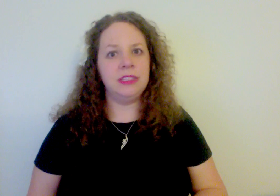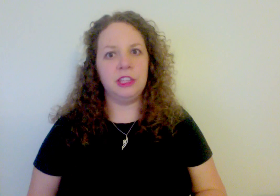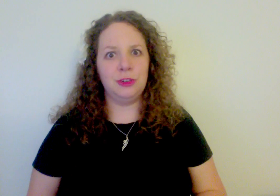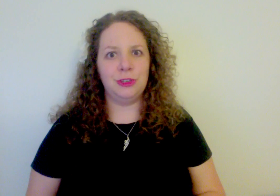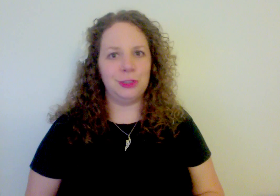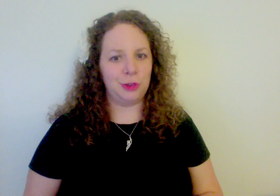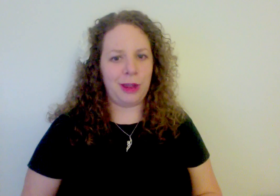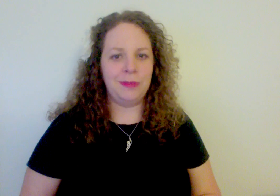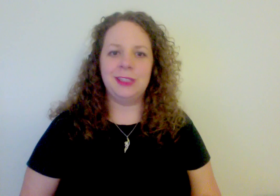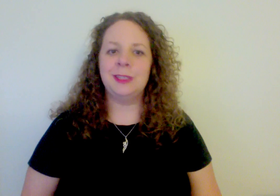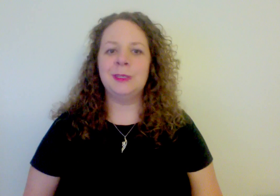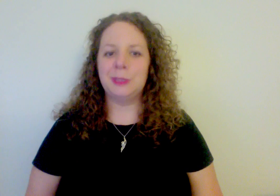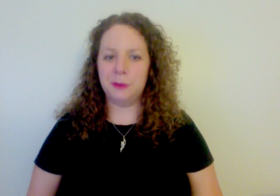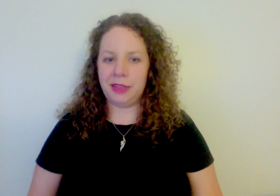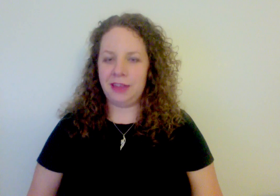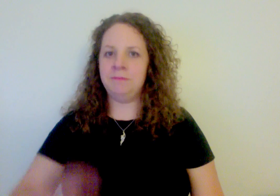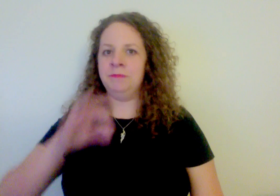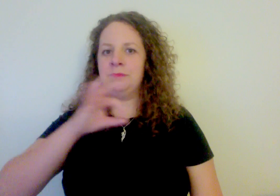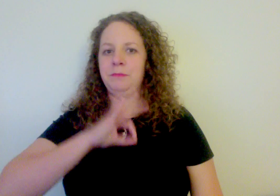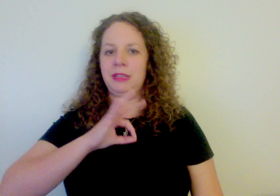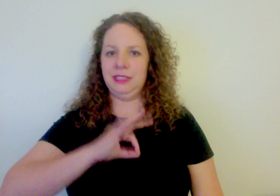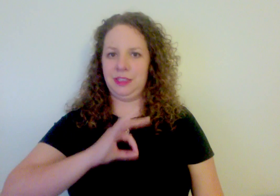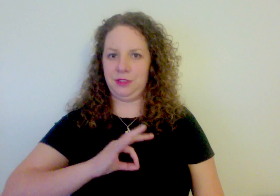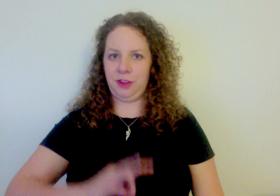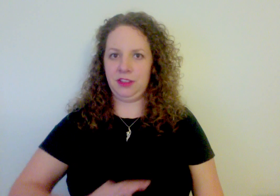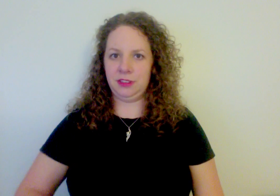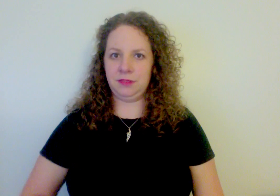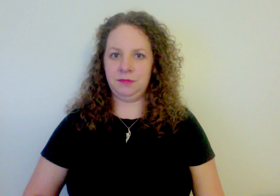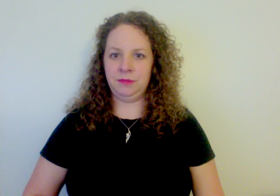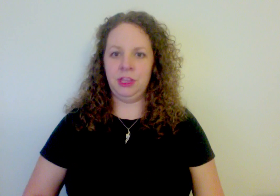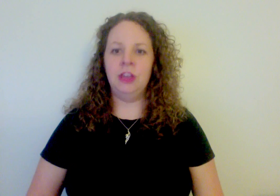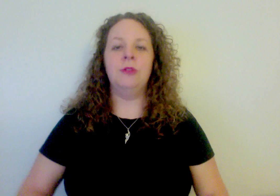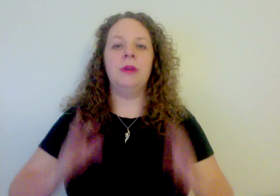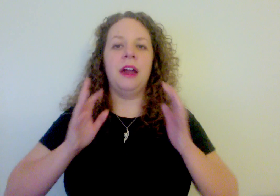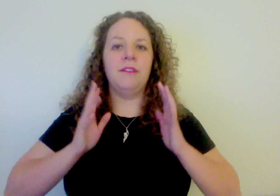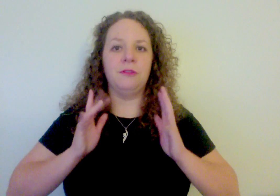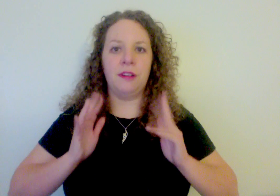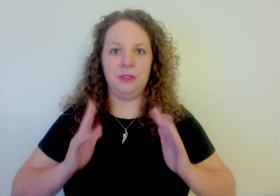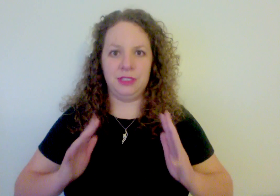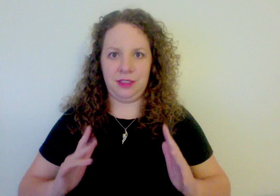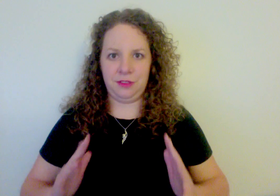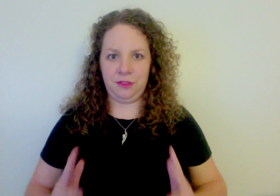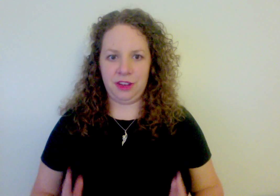that you can describe this. So again, buttons down the front. We have ruffles down the front.